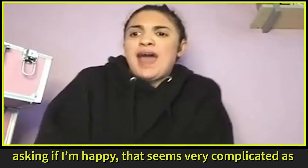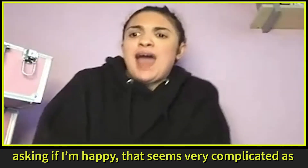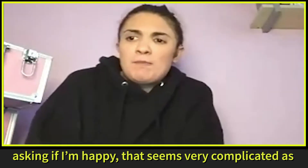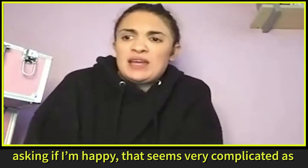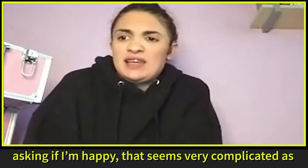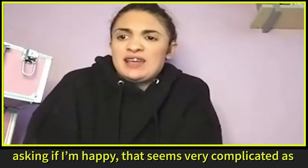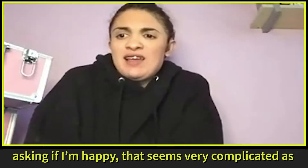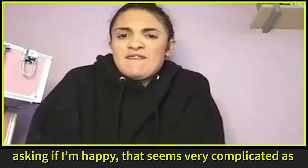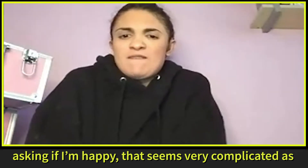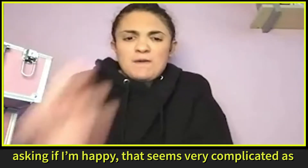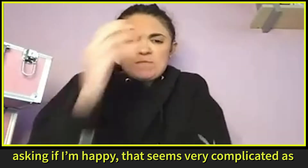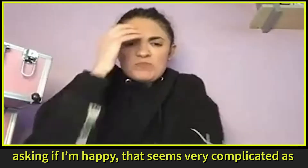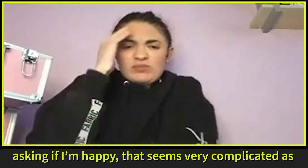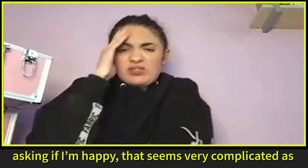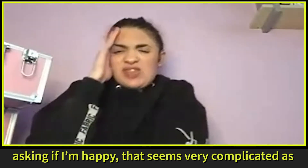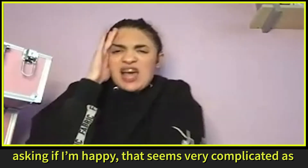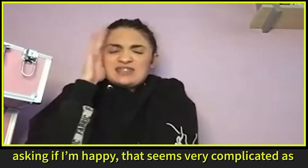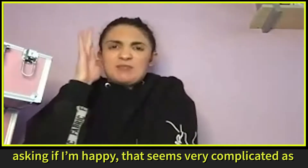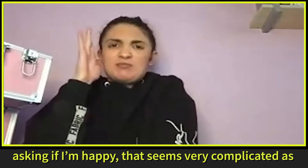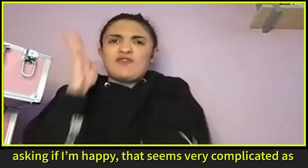happy. That seems very